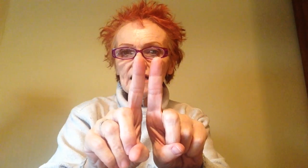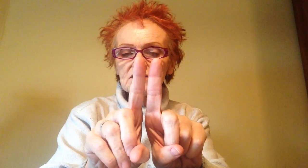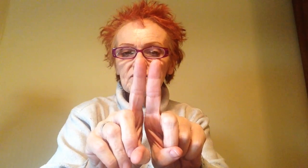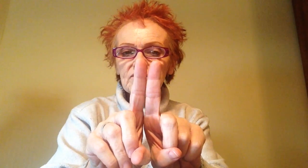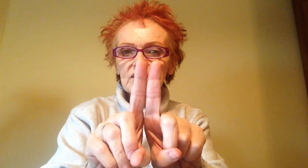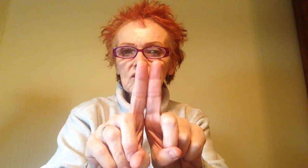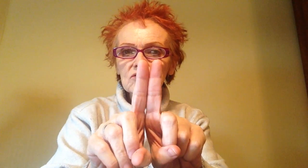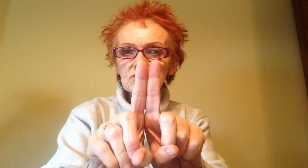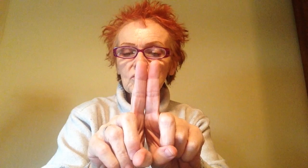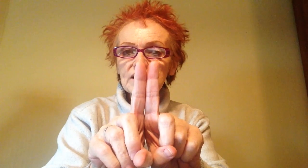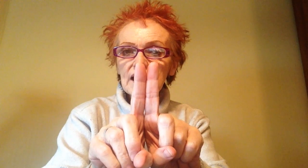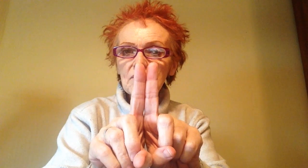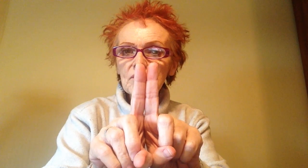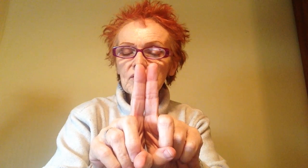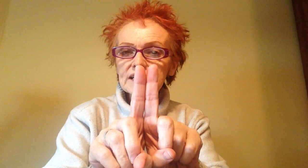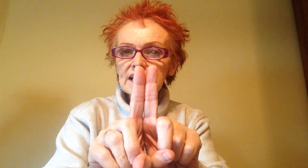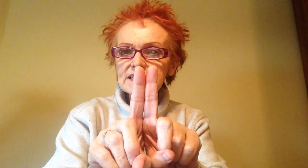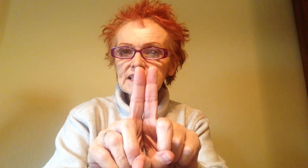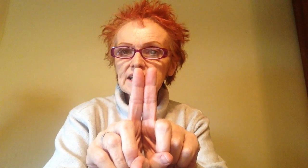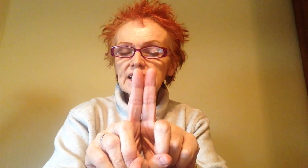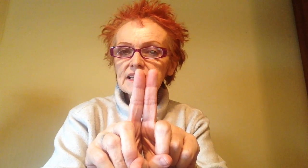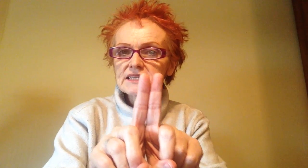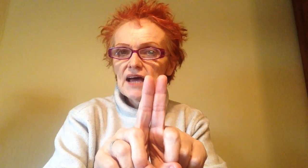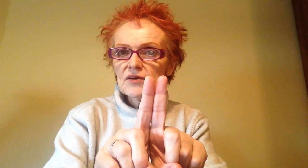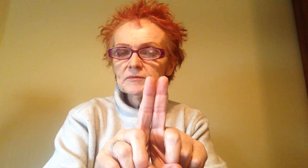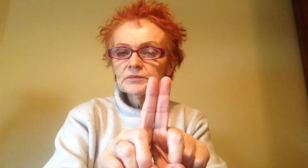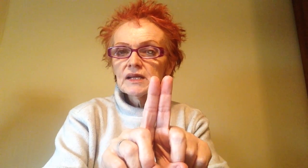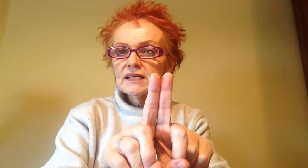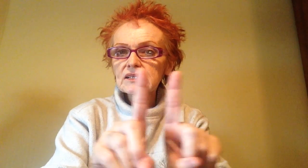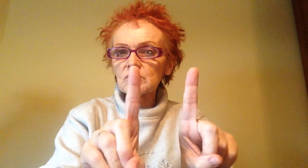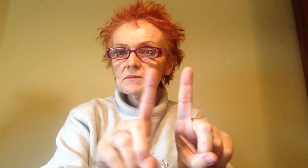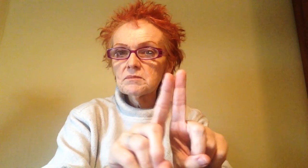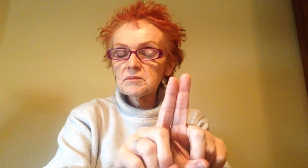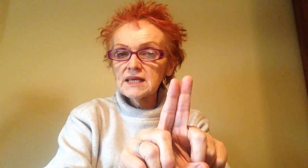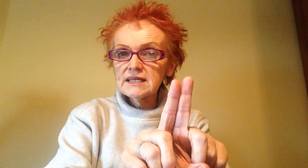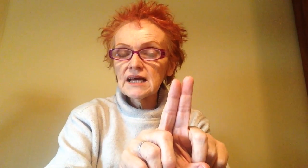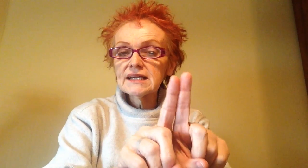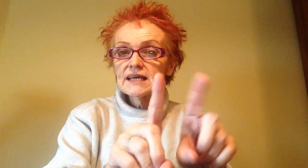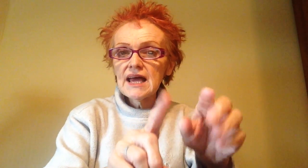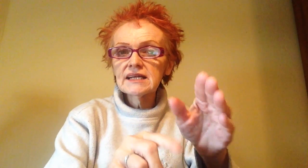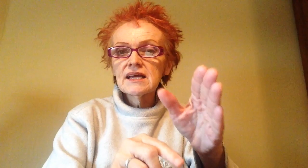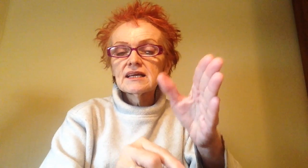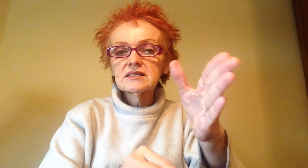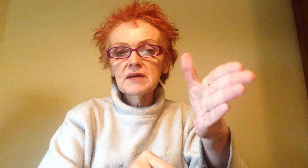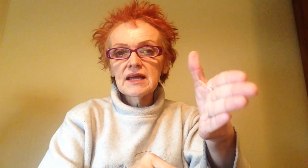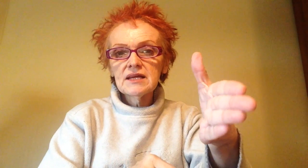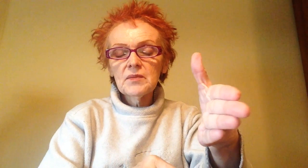index fingers pointing upward and touching each other. Until we meet again is made